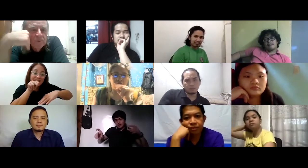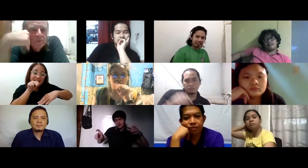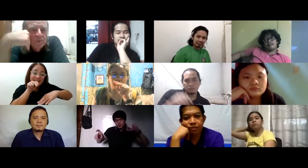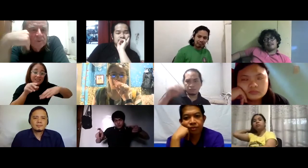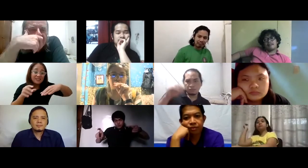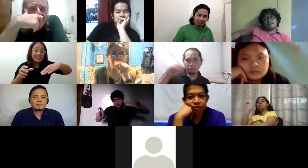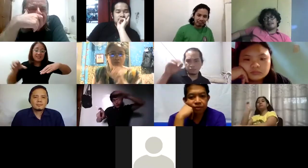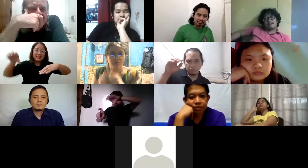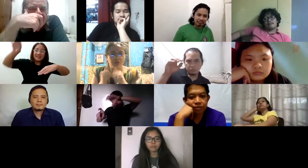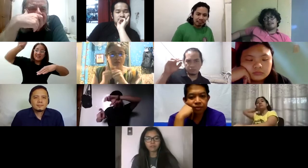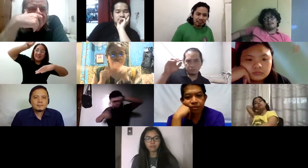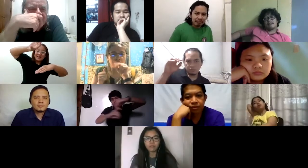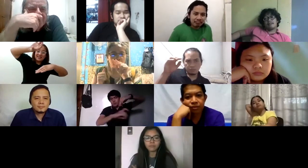Right, Chuck, you have it.